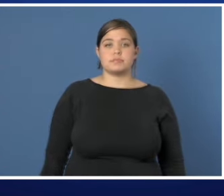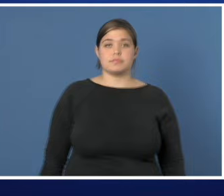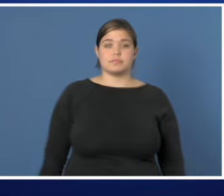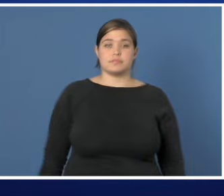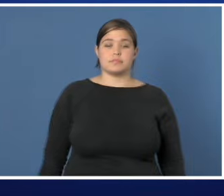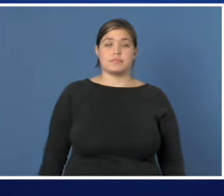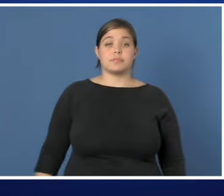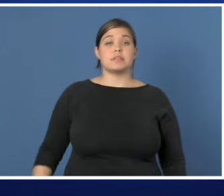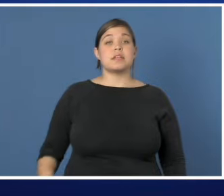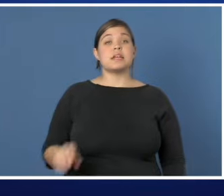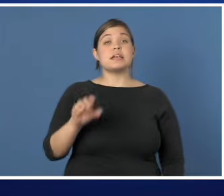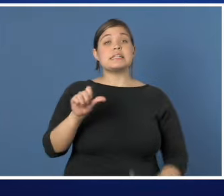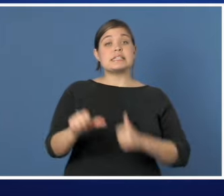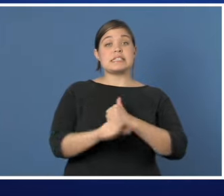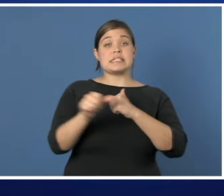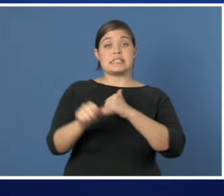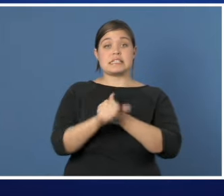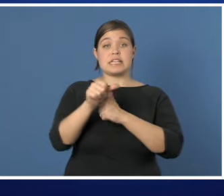Danger Zones